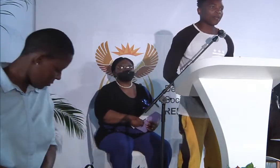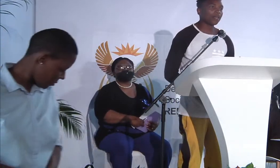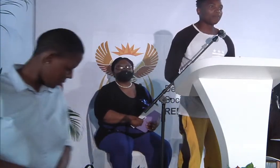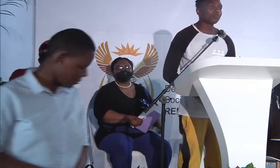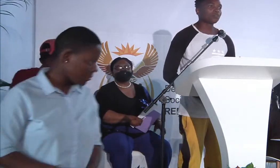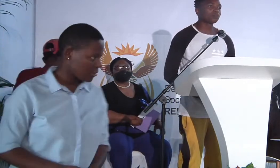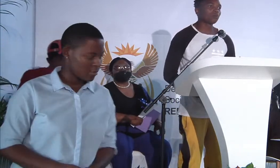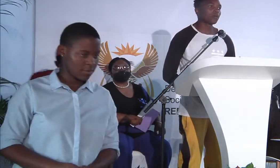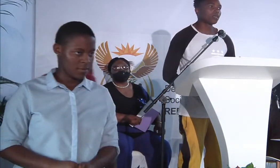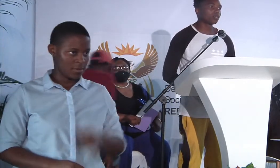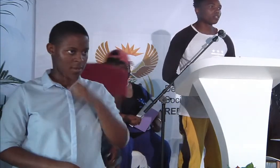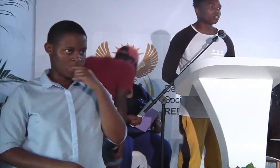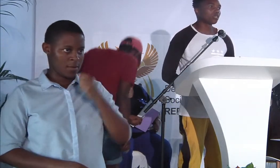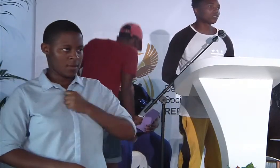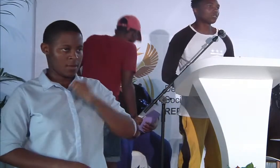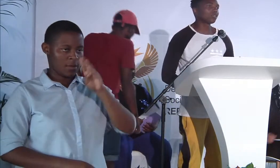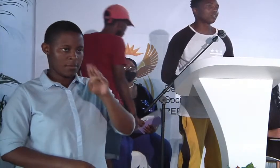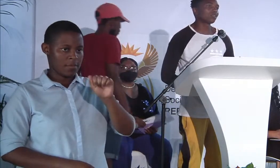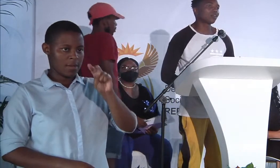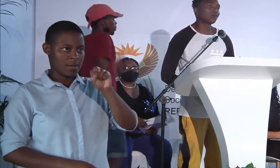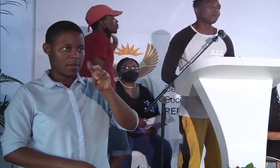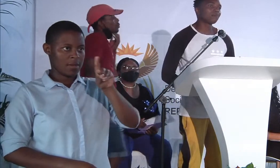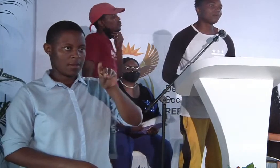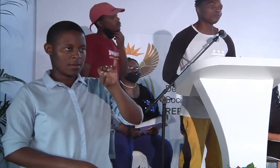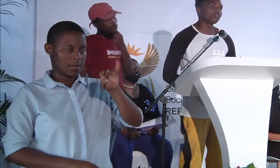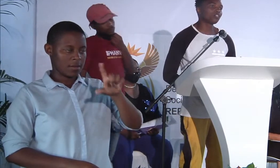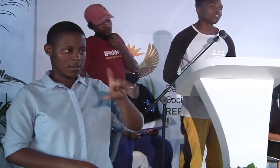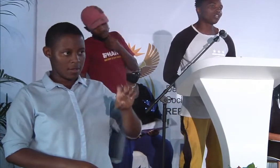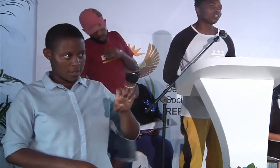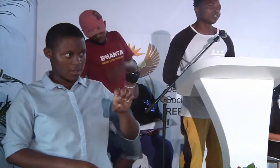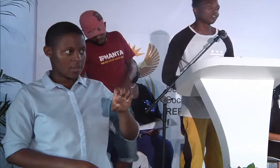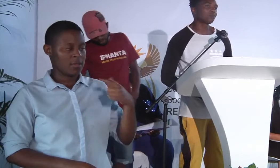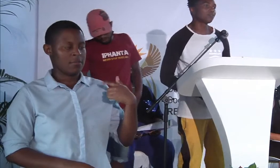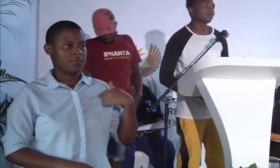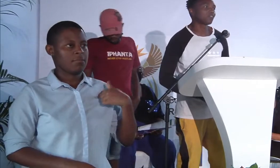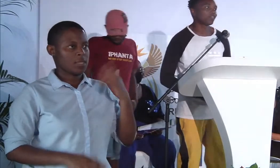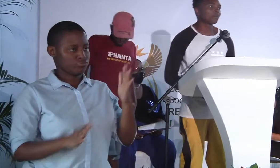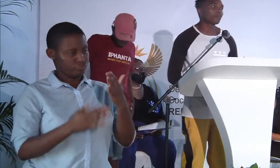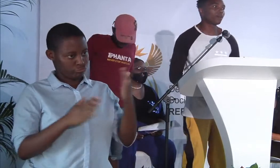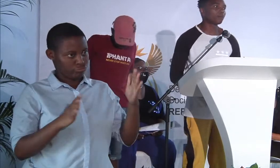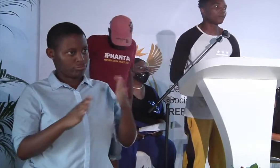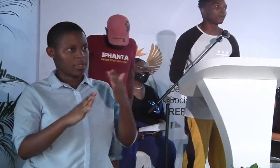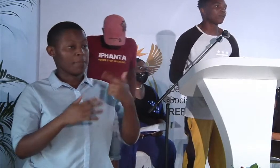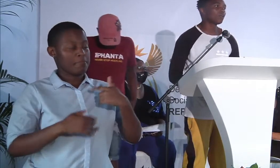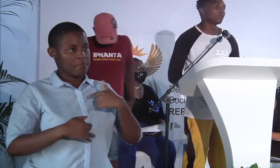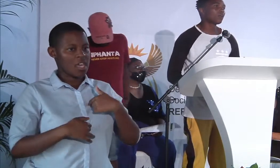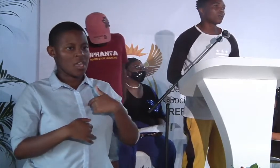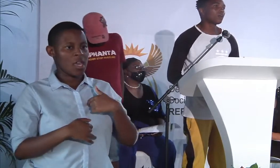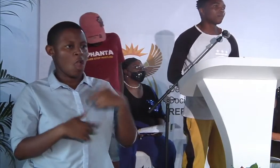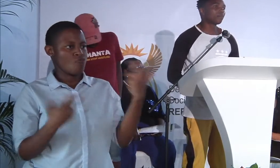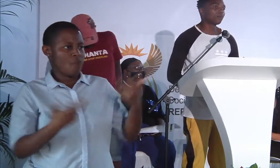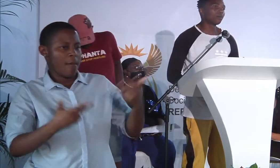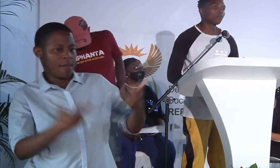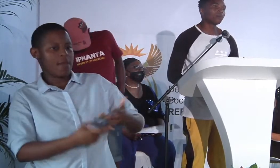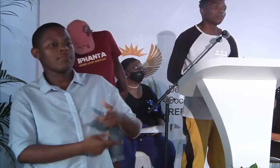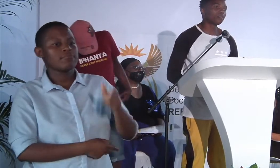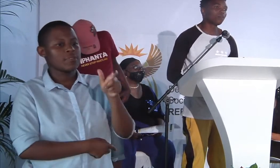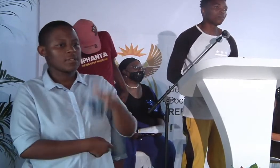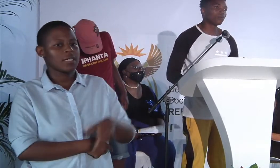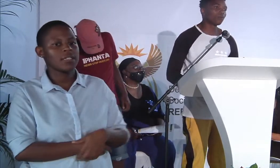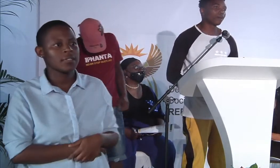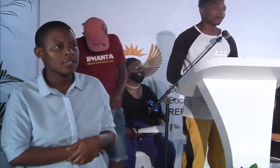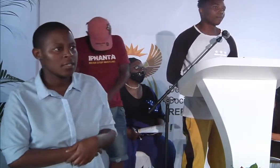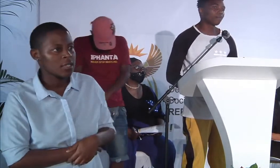My name is Ubandile Shezi. I'm a musician, specifically I'm a rapper. I'm on the